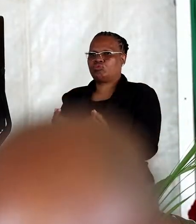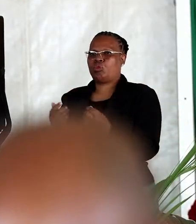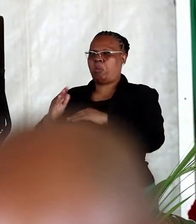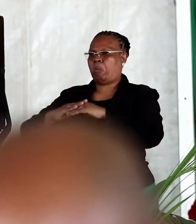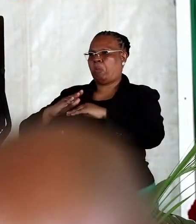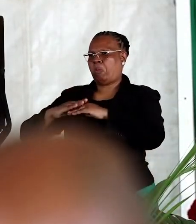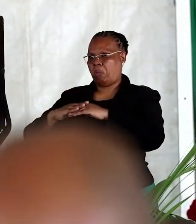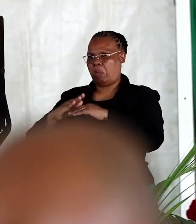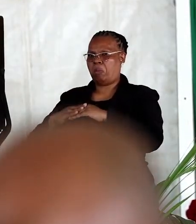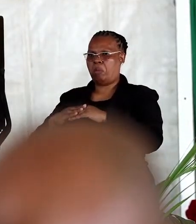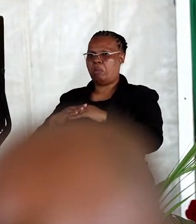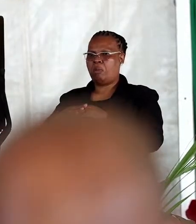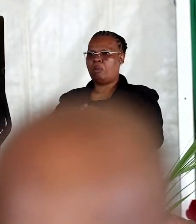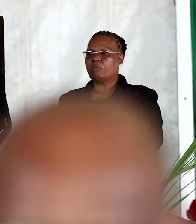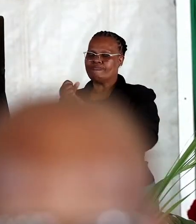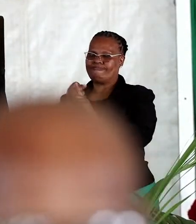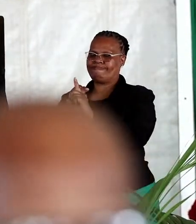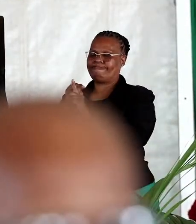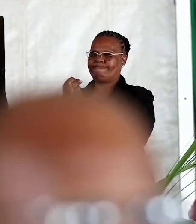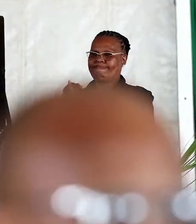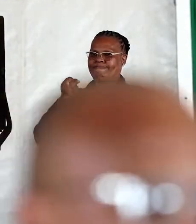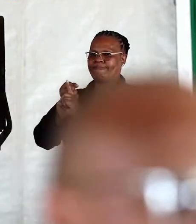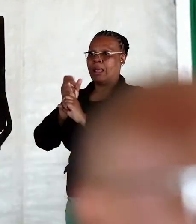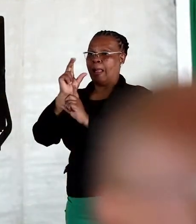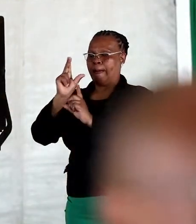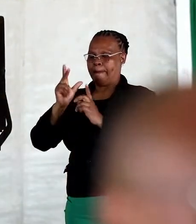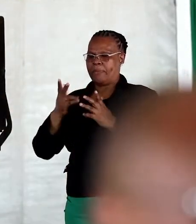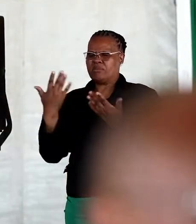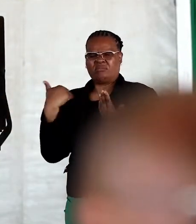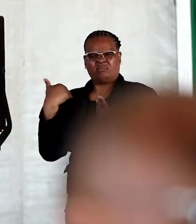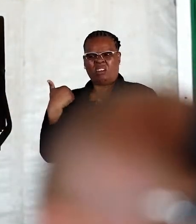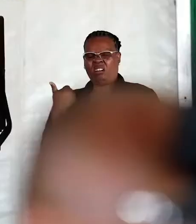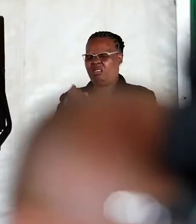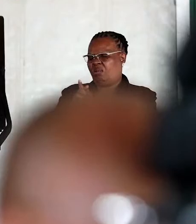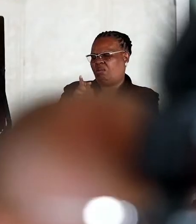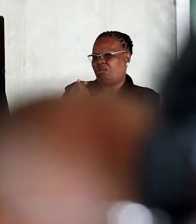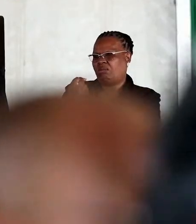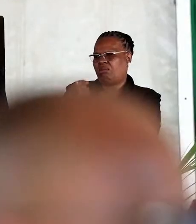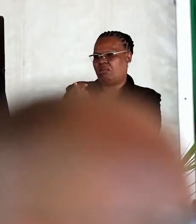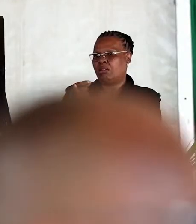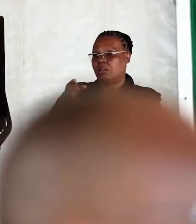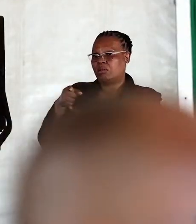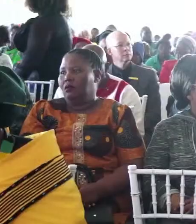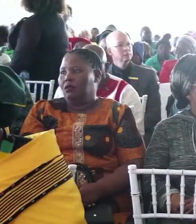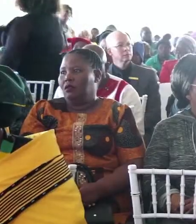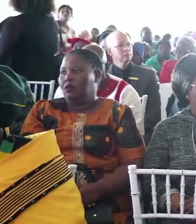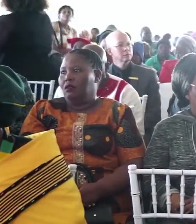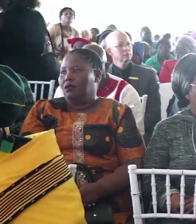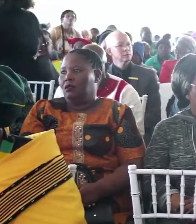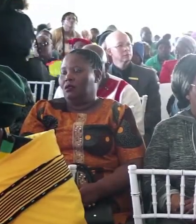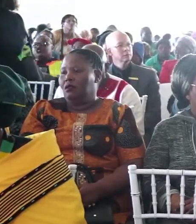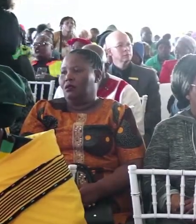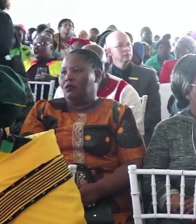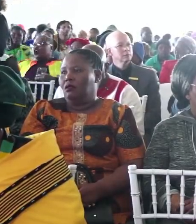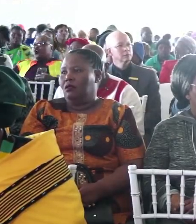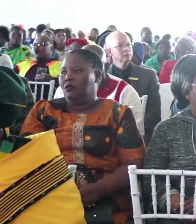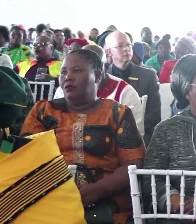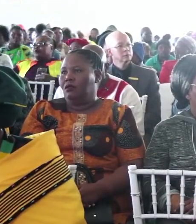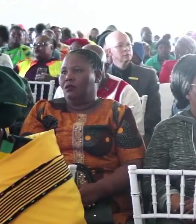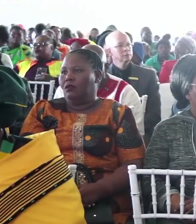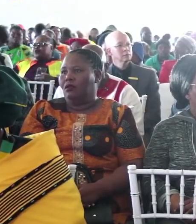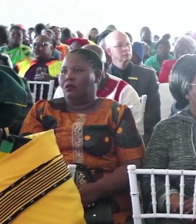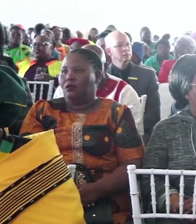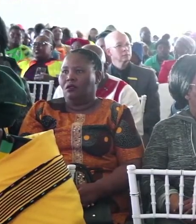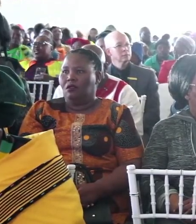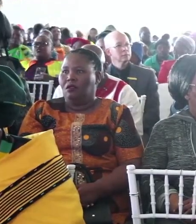We owe it to the gallant fighters, the heroes, the heroines of our liberation to continue our pursuit for economic freedom in our